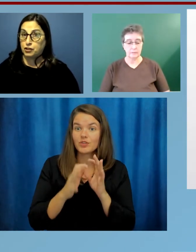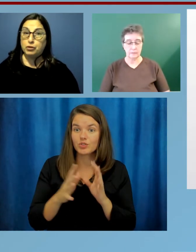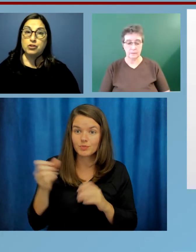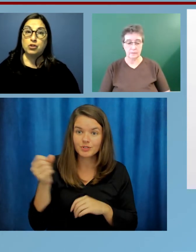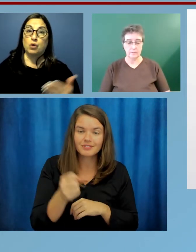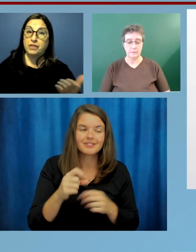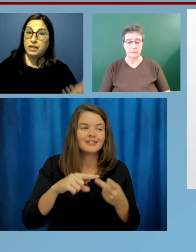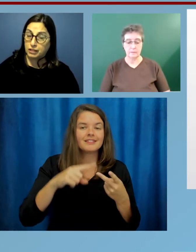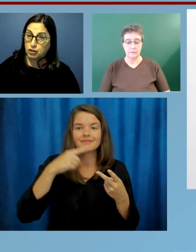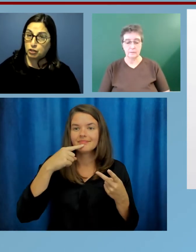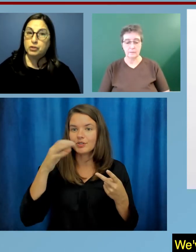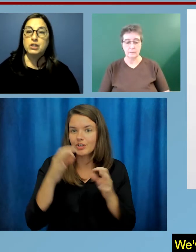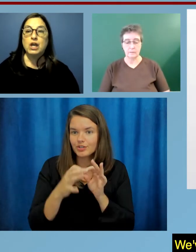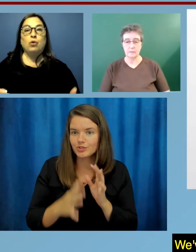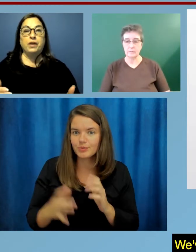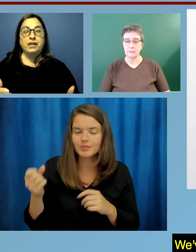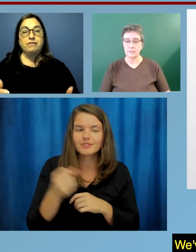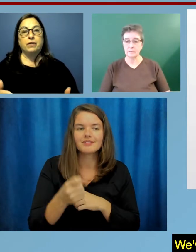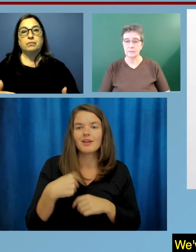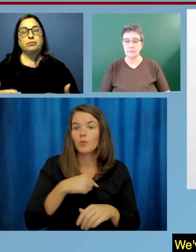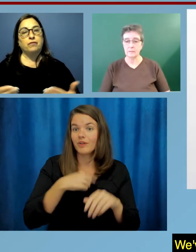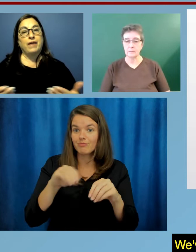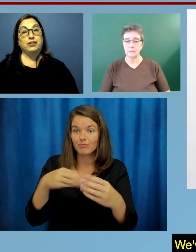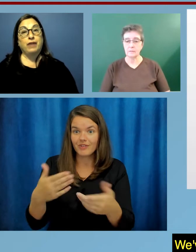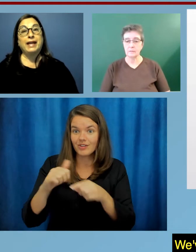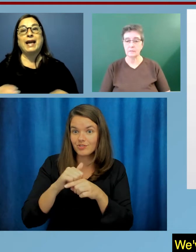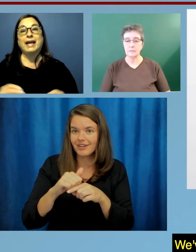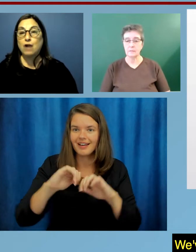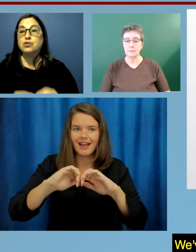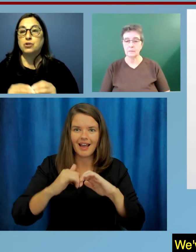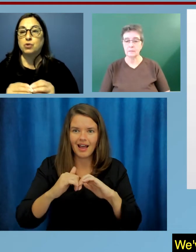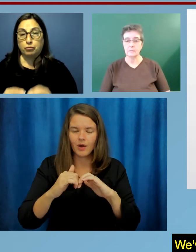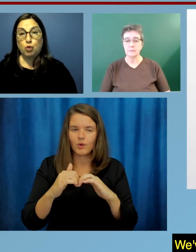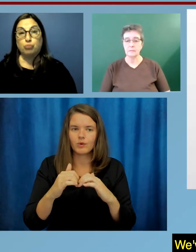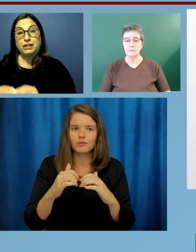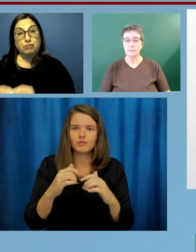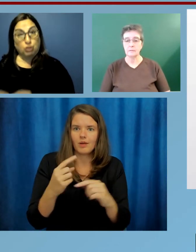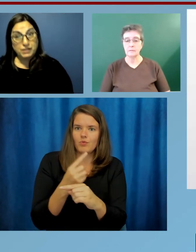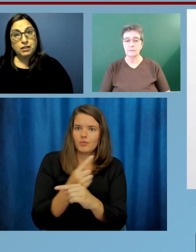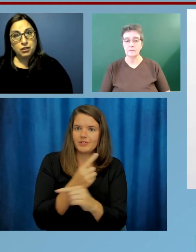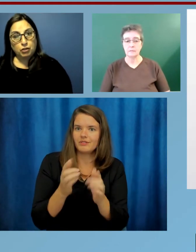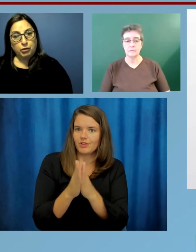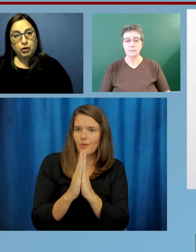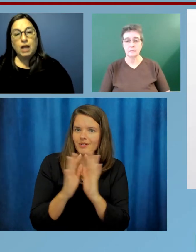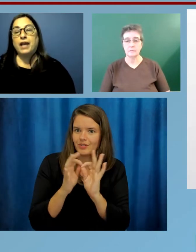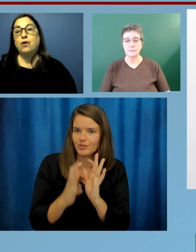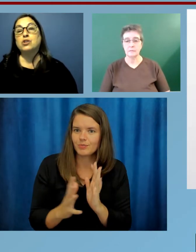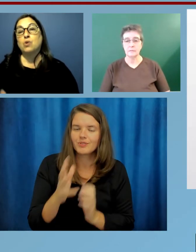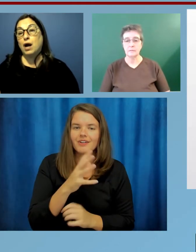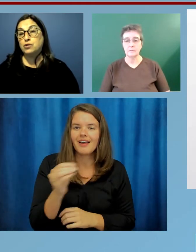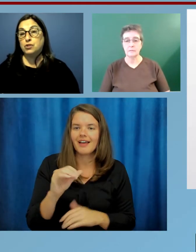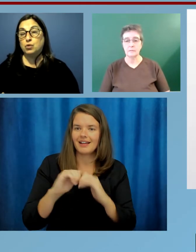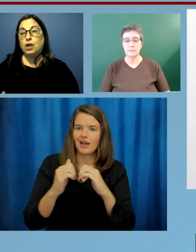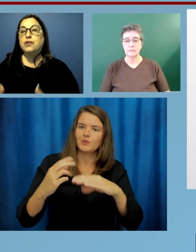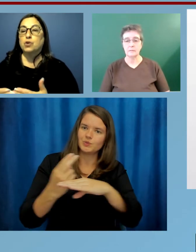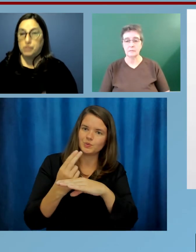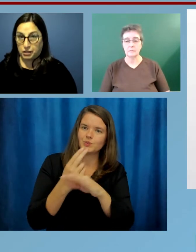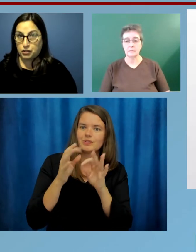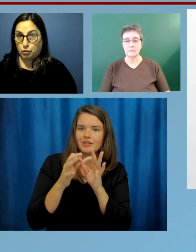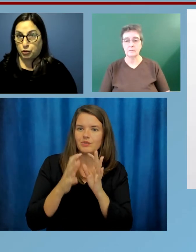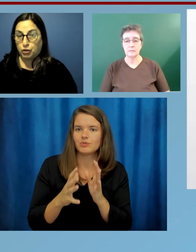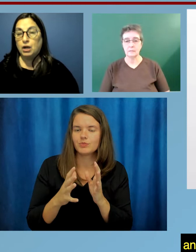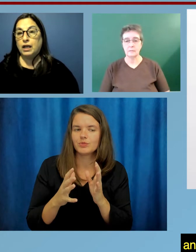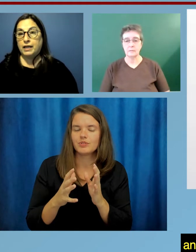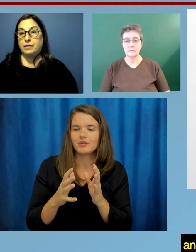deaf interpreters along with hearing interpreters. We've provided training on how to appropriately request an interpreter, and also how to use